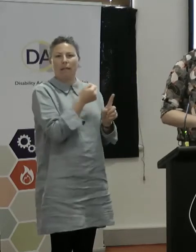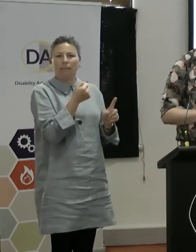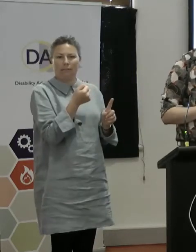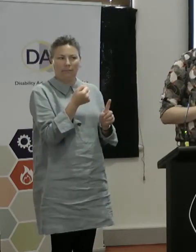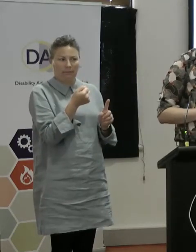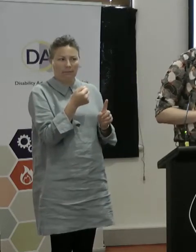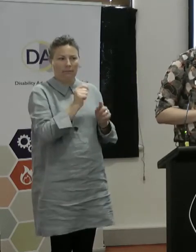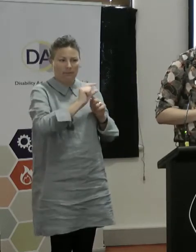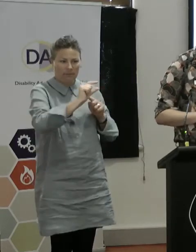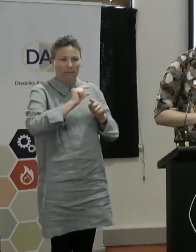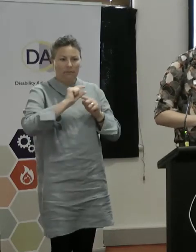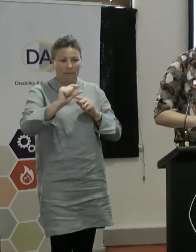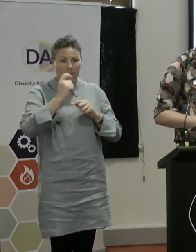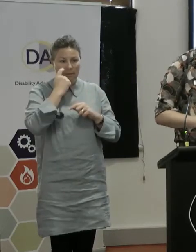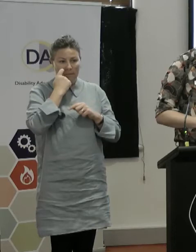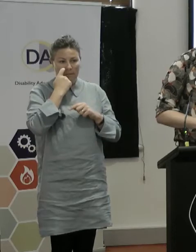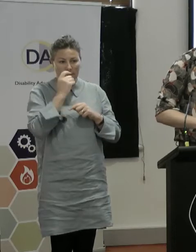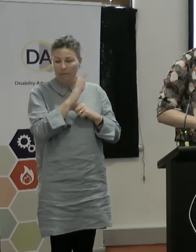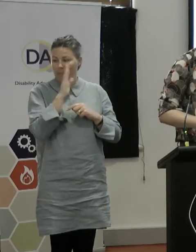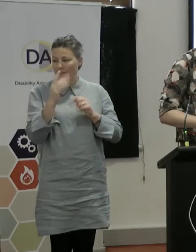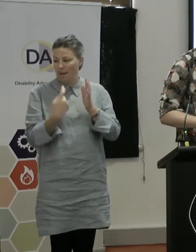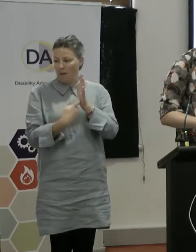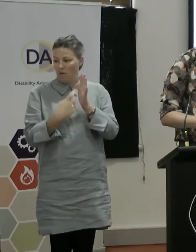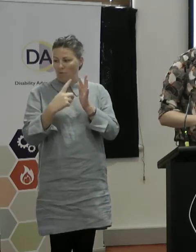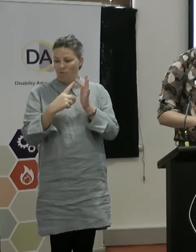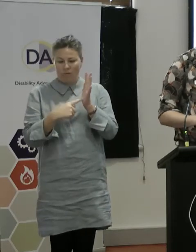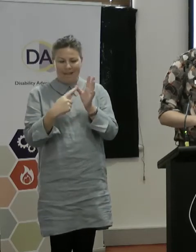abuse. The next one is related non-sexual abuse. So